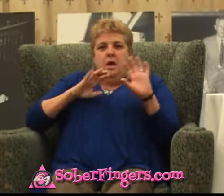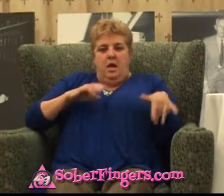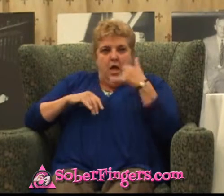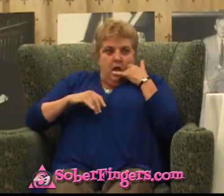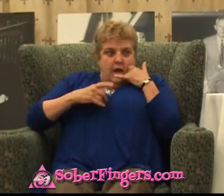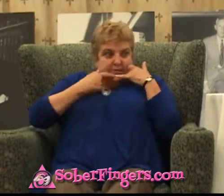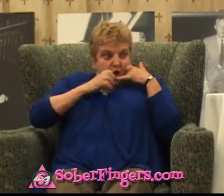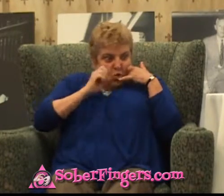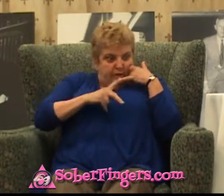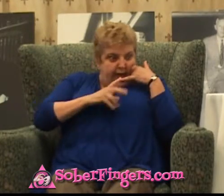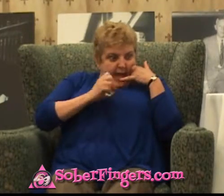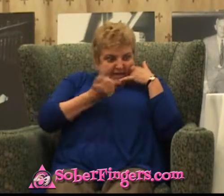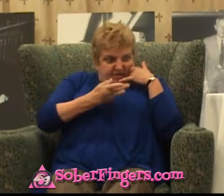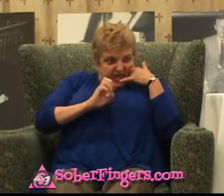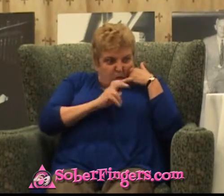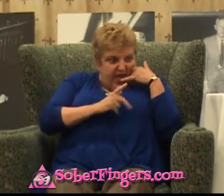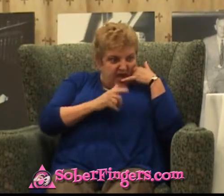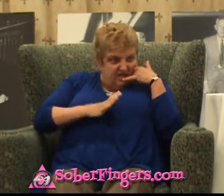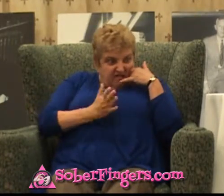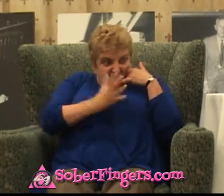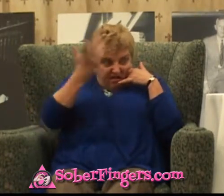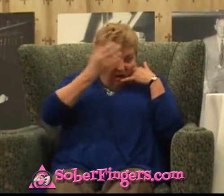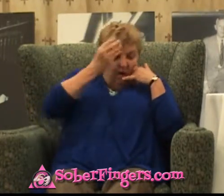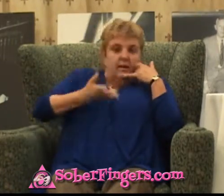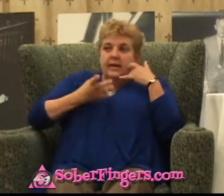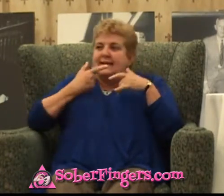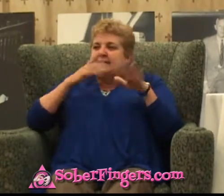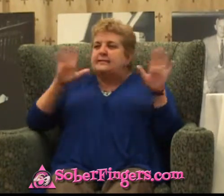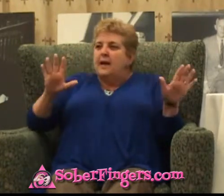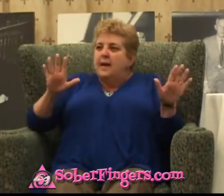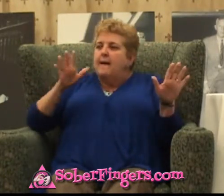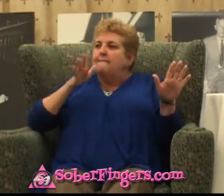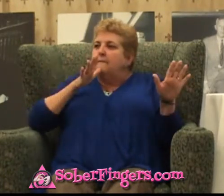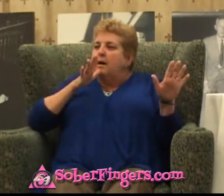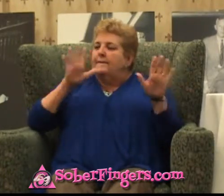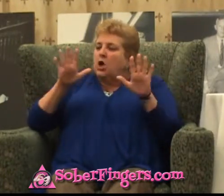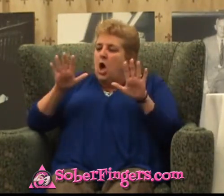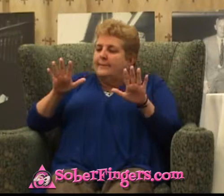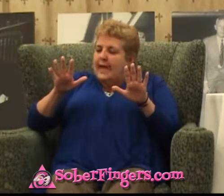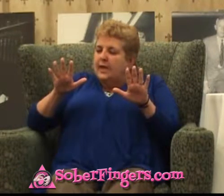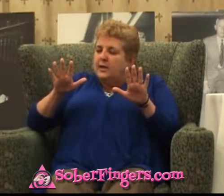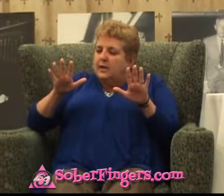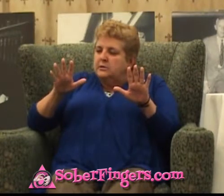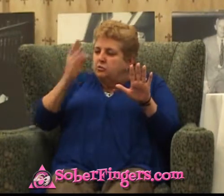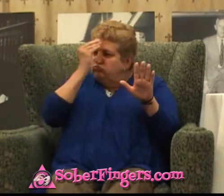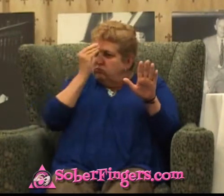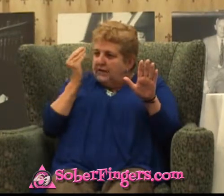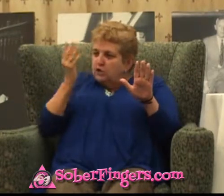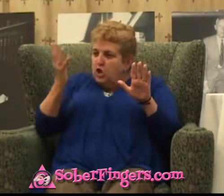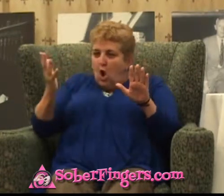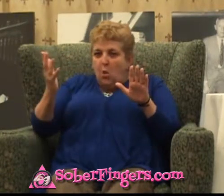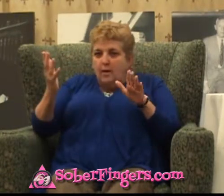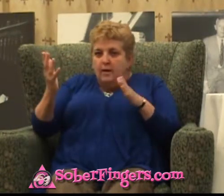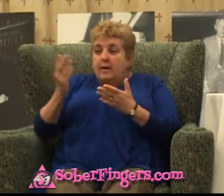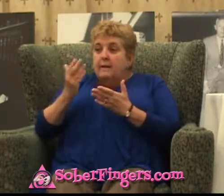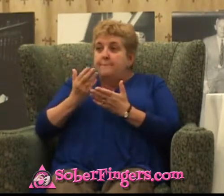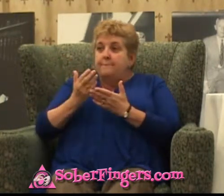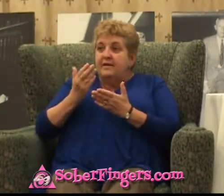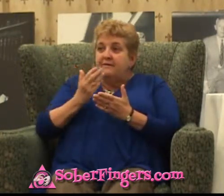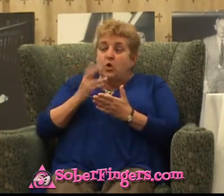Is everything okay? Is everything all right? Is everything, you know, and he's like, Mom, calm down. Just wanted to let you know before, you know, you heard from anybody else in the